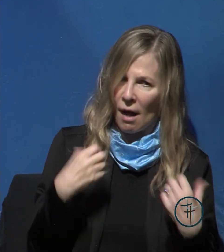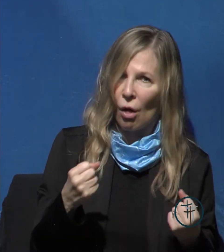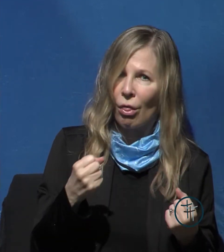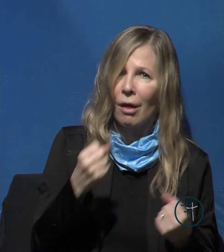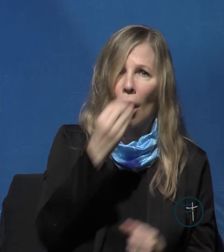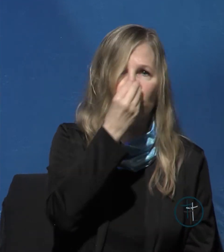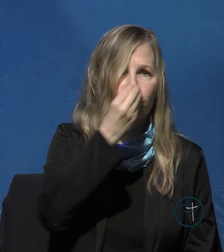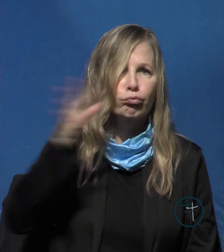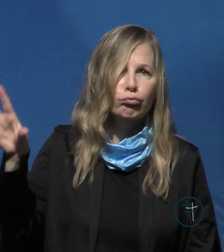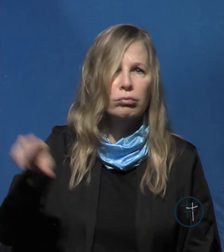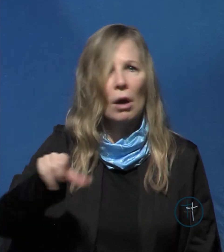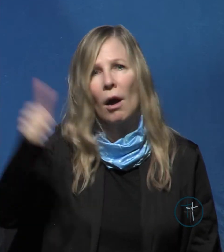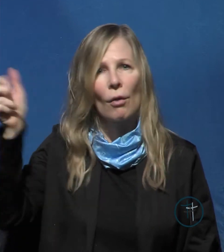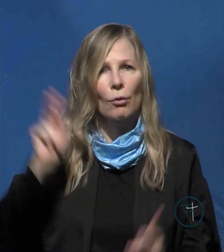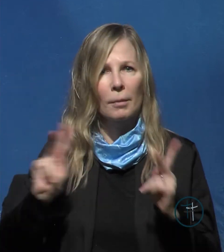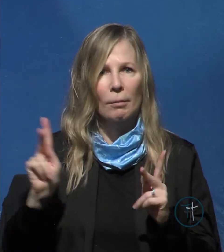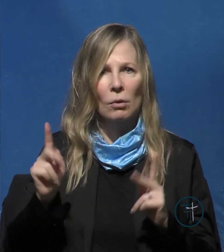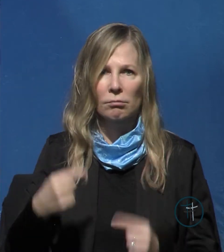for others.